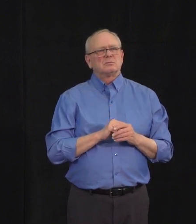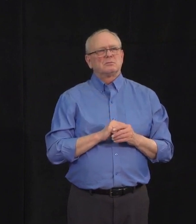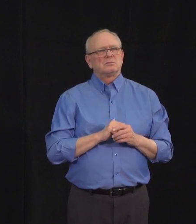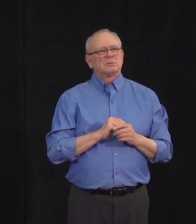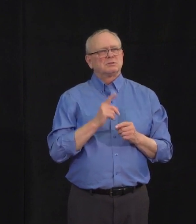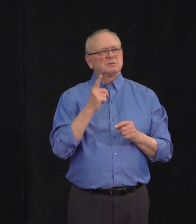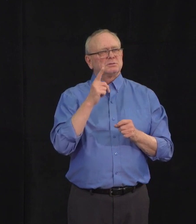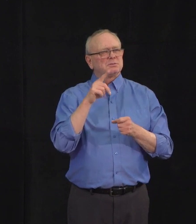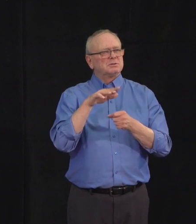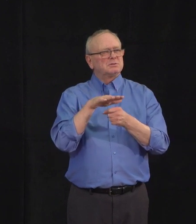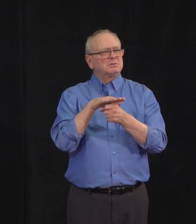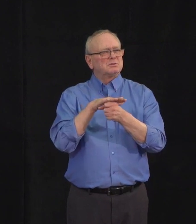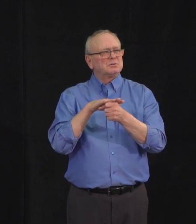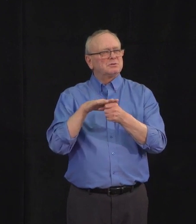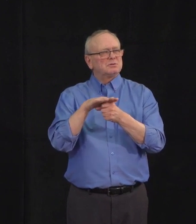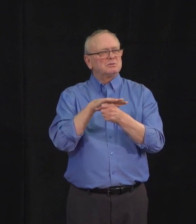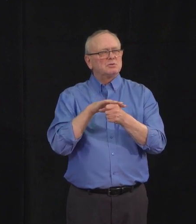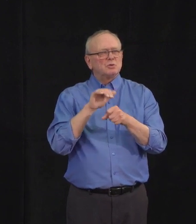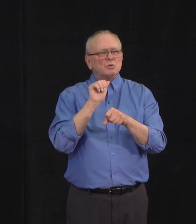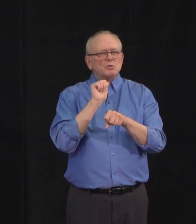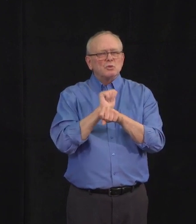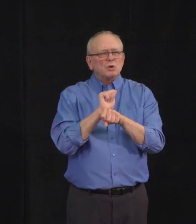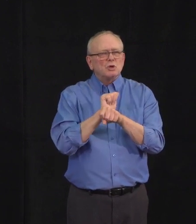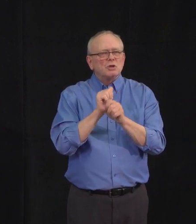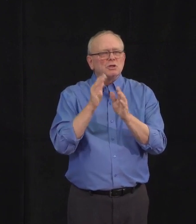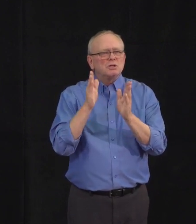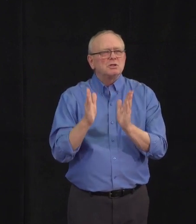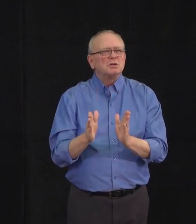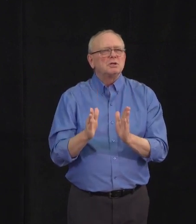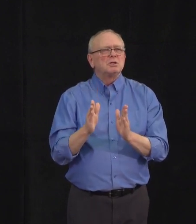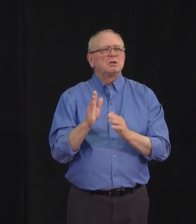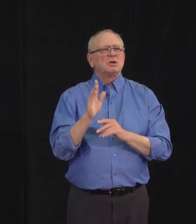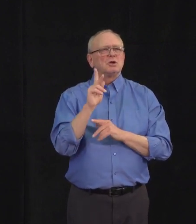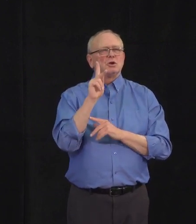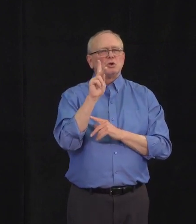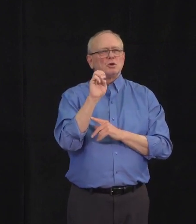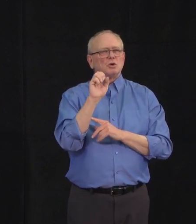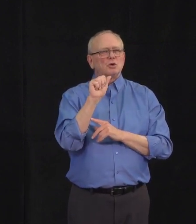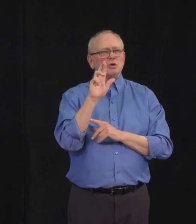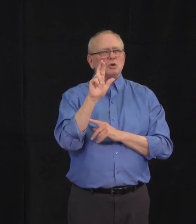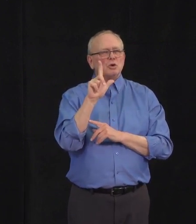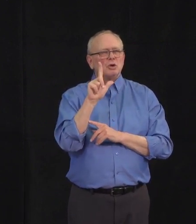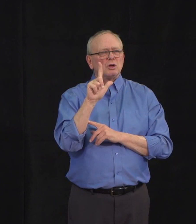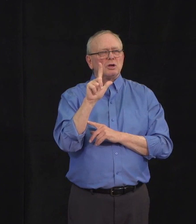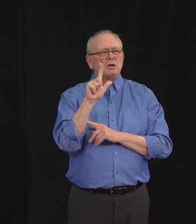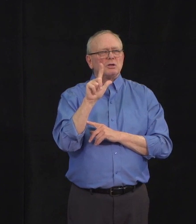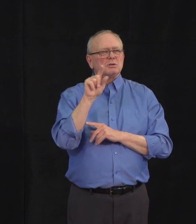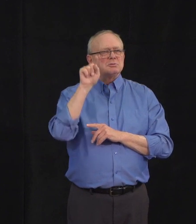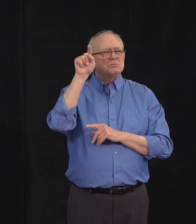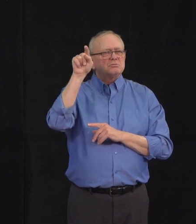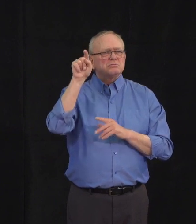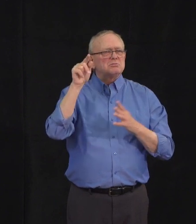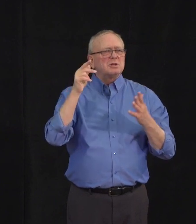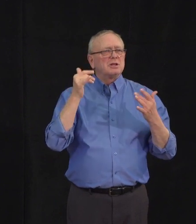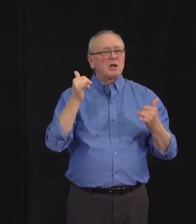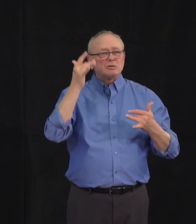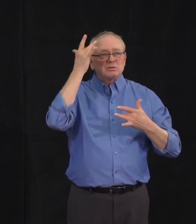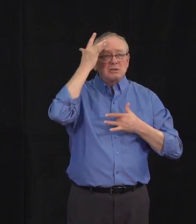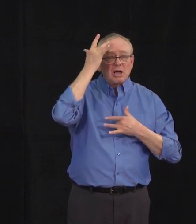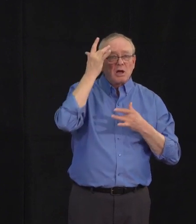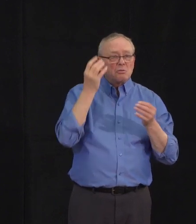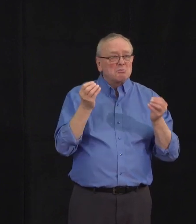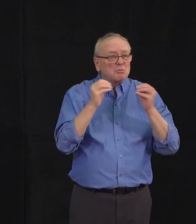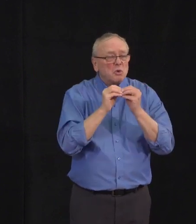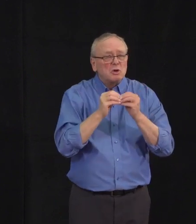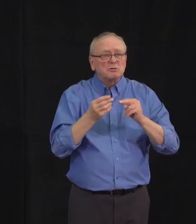are there workers at any other facilities that are being asked to, self-isolate or anything?